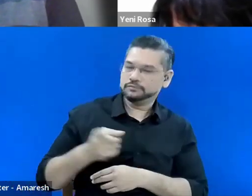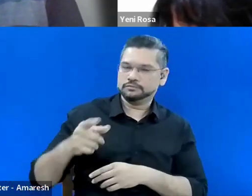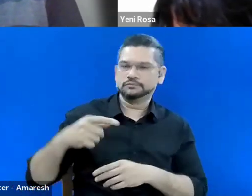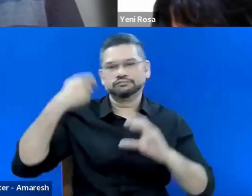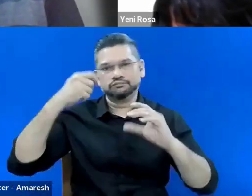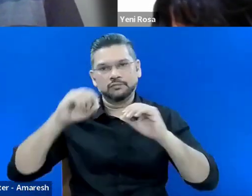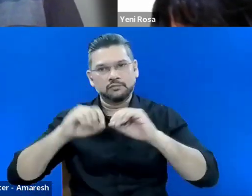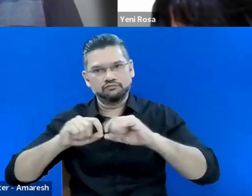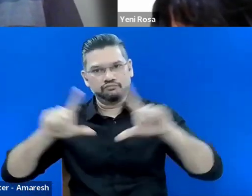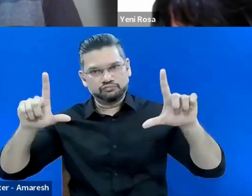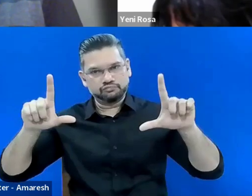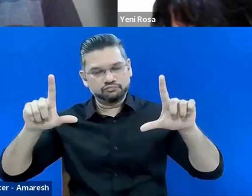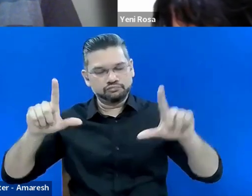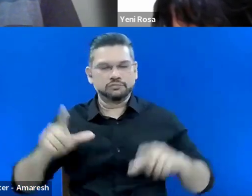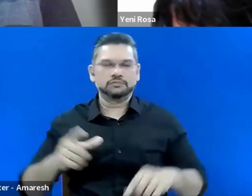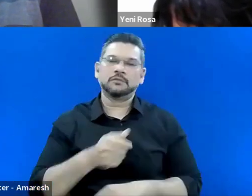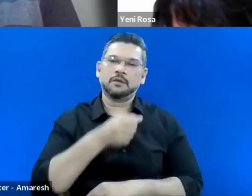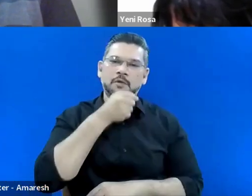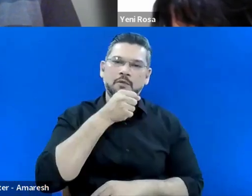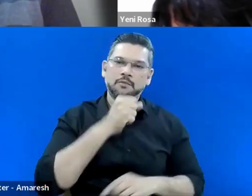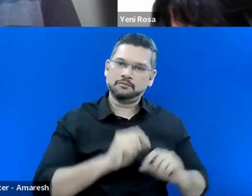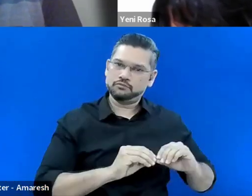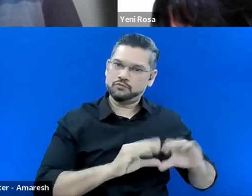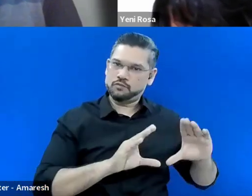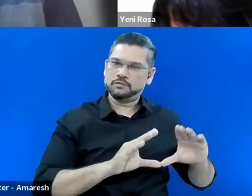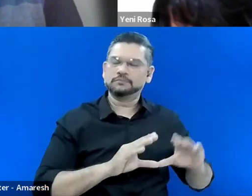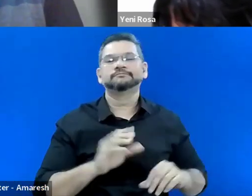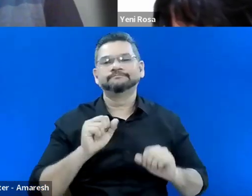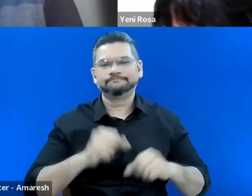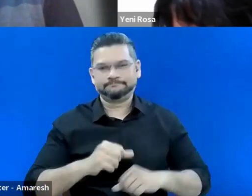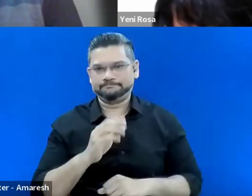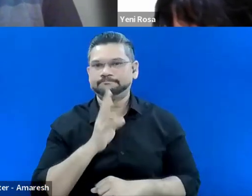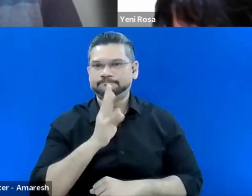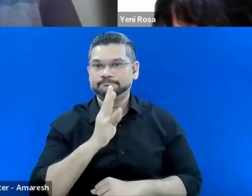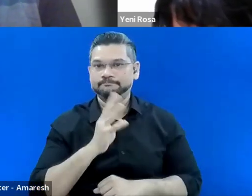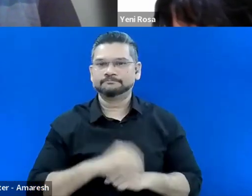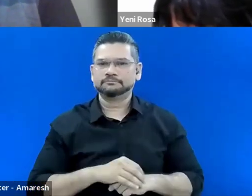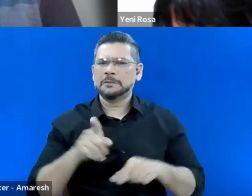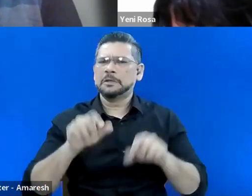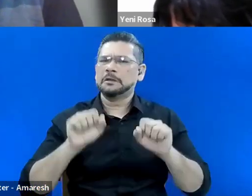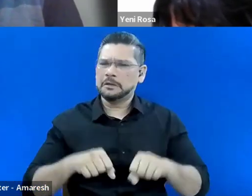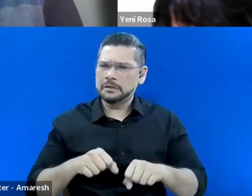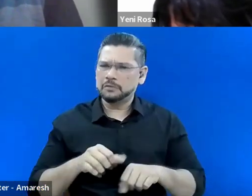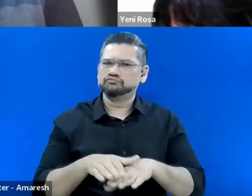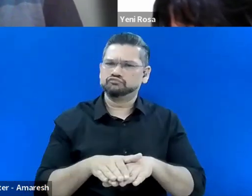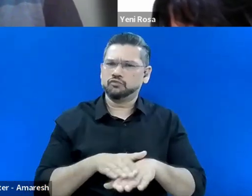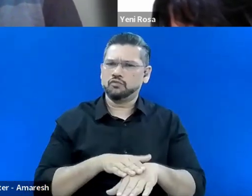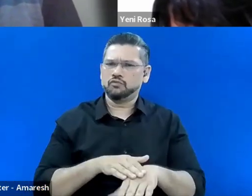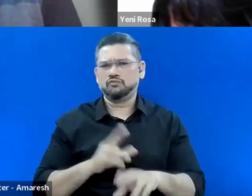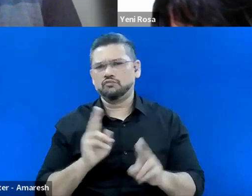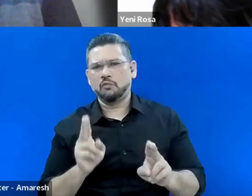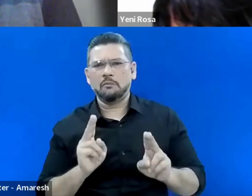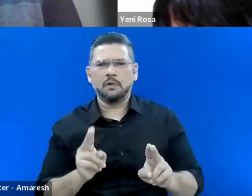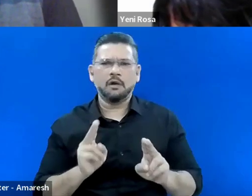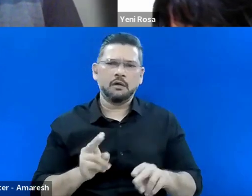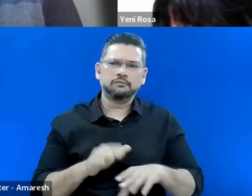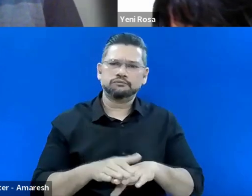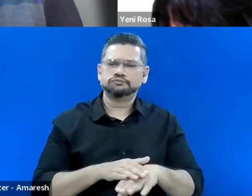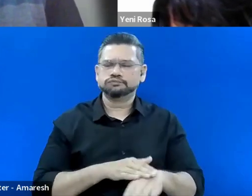to speak in a normal pace so that the international sign interpreter as well as the captioner can meet the flow of